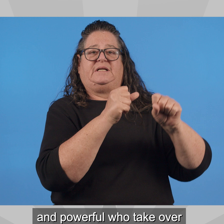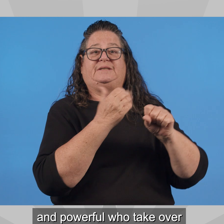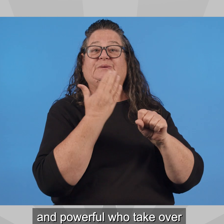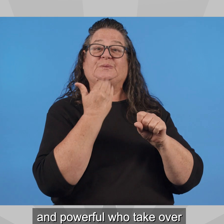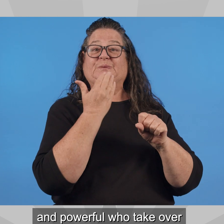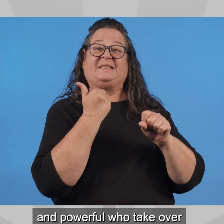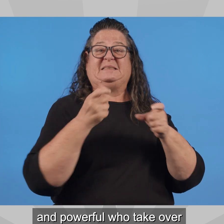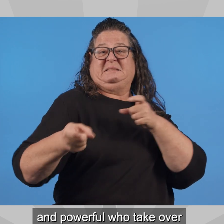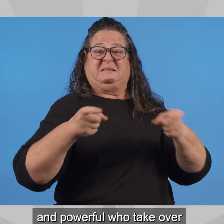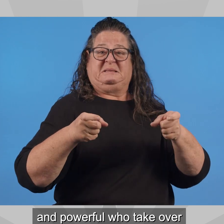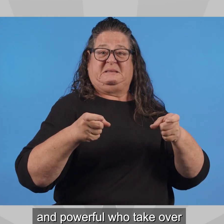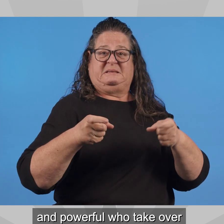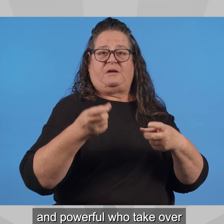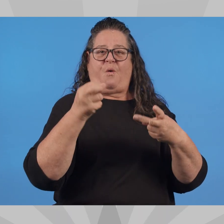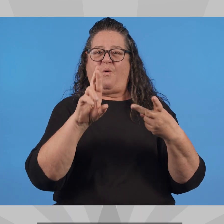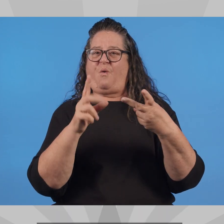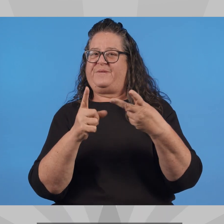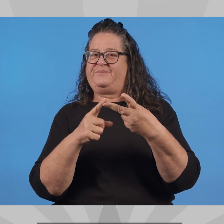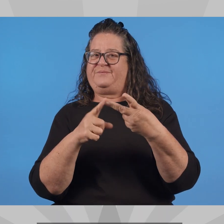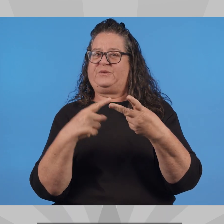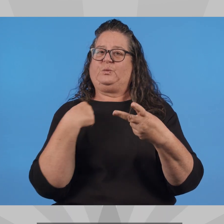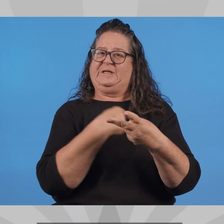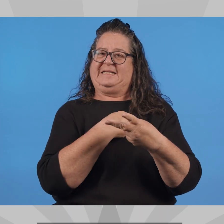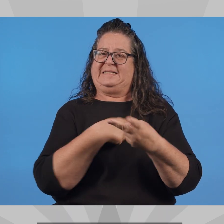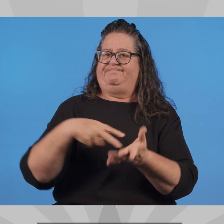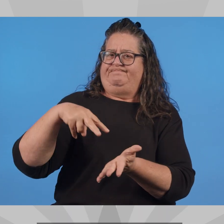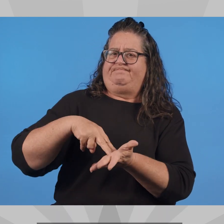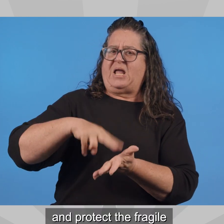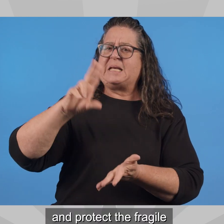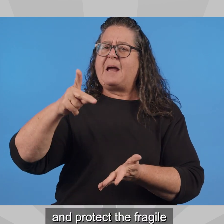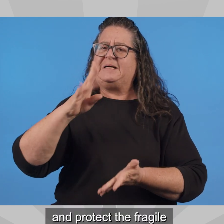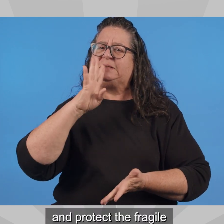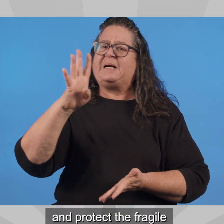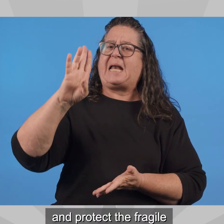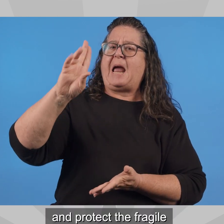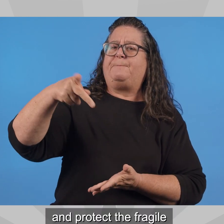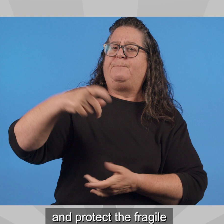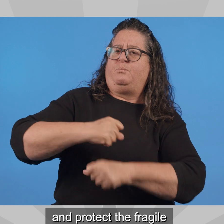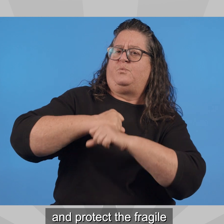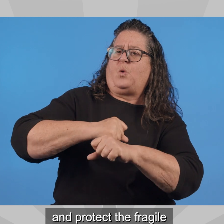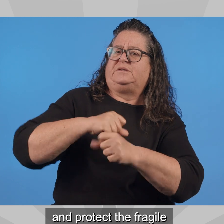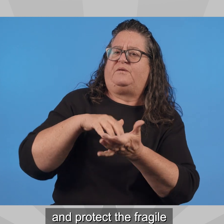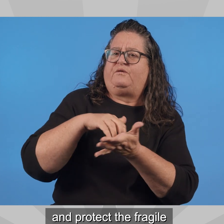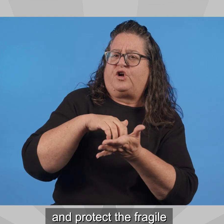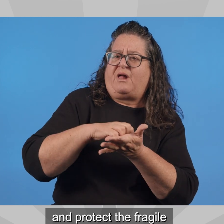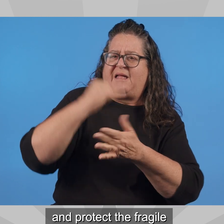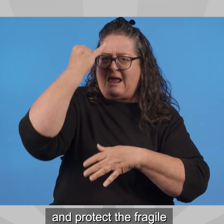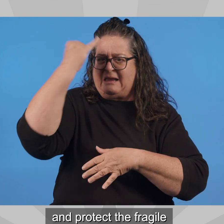be benevolent dictators, or we need to stand up for and protect the fragile idea